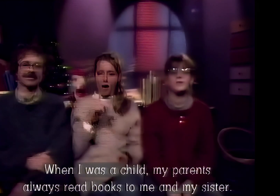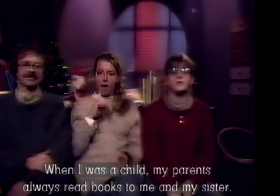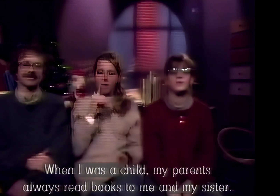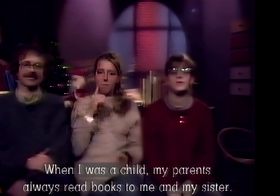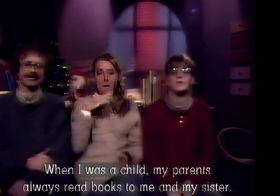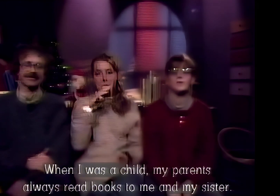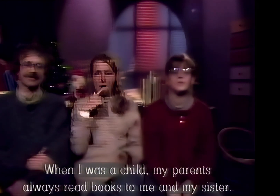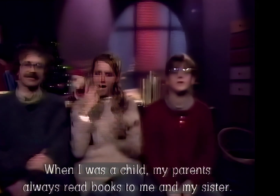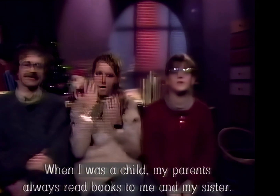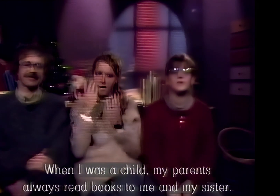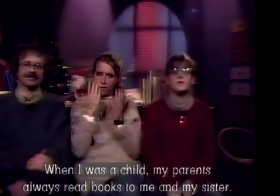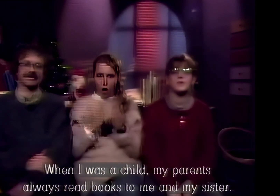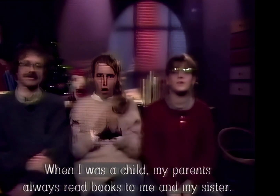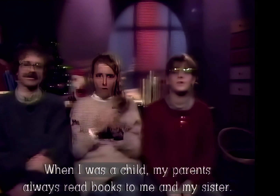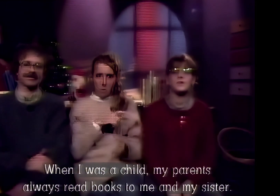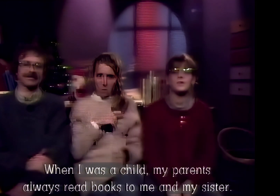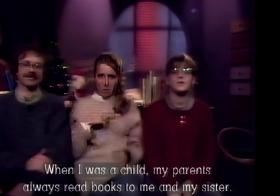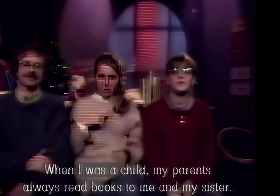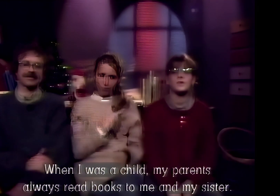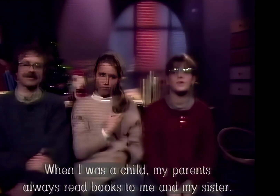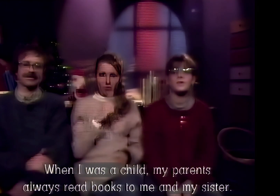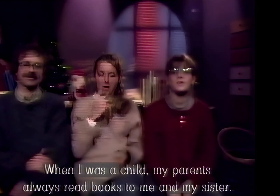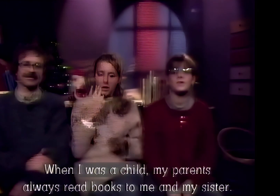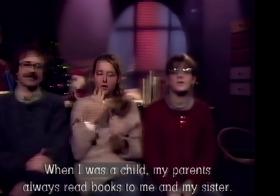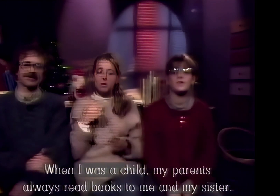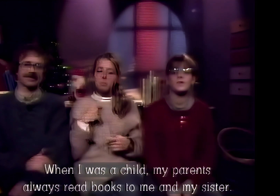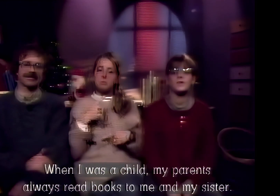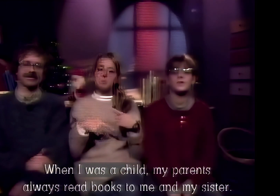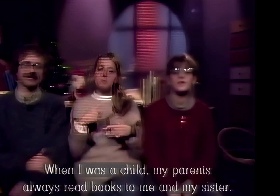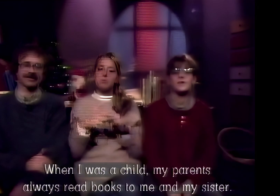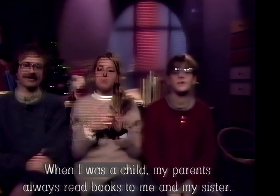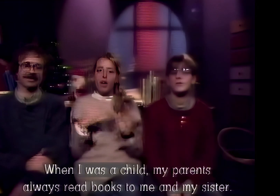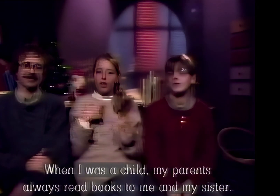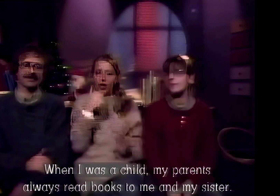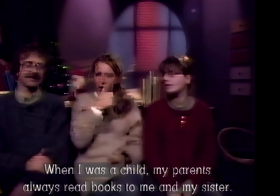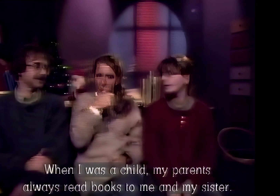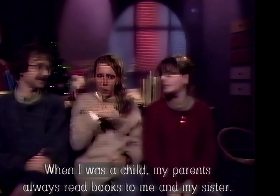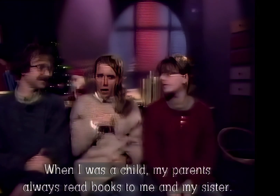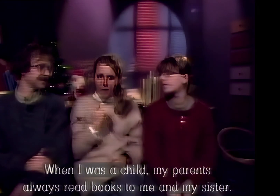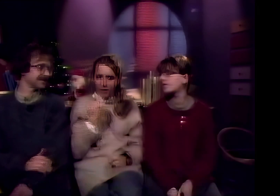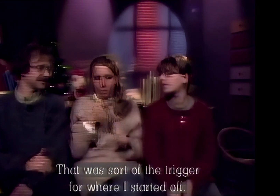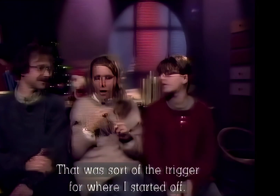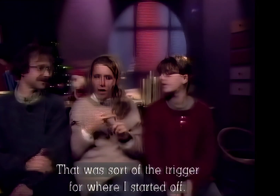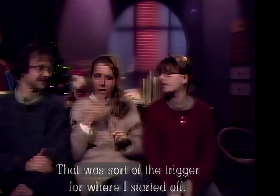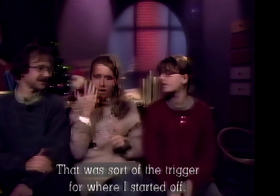When I was a child, my parents always read books for me and my sister, and that was sort of the